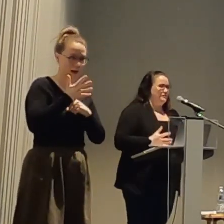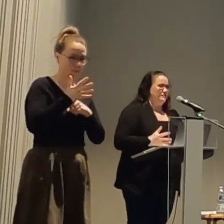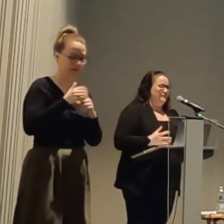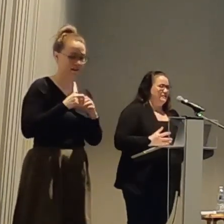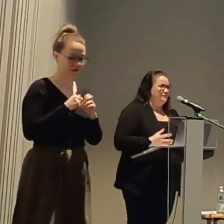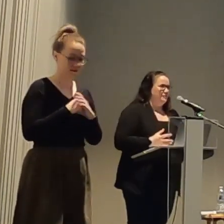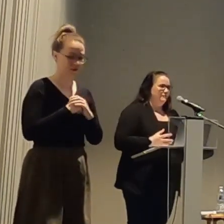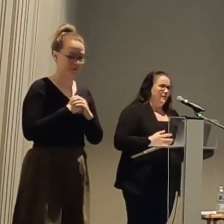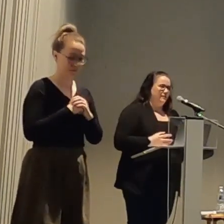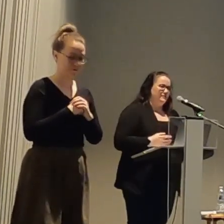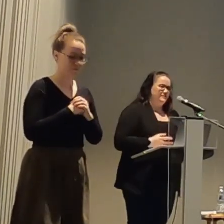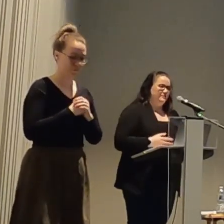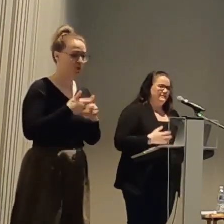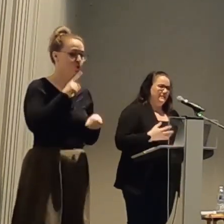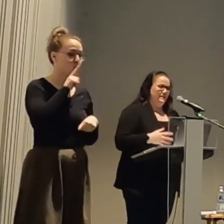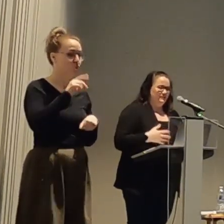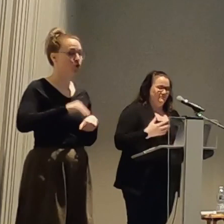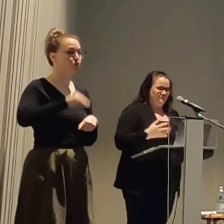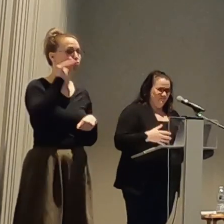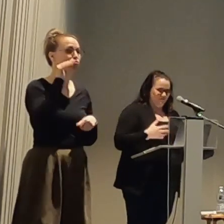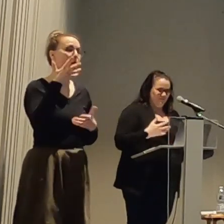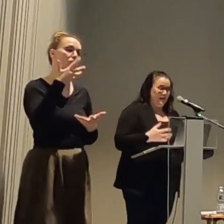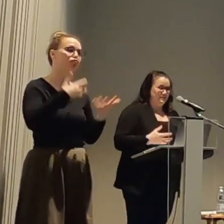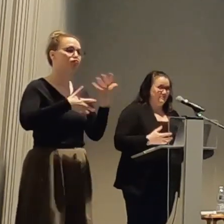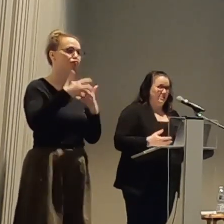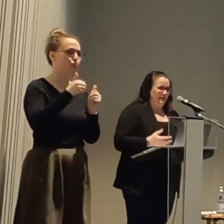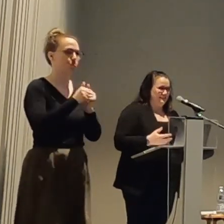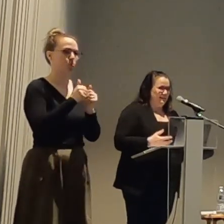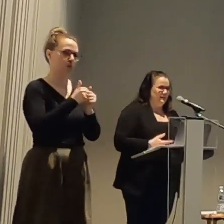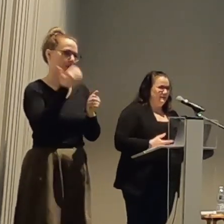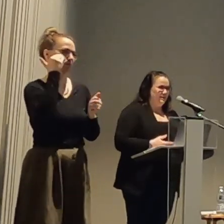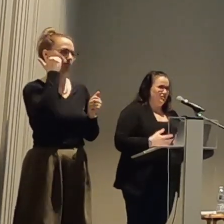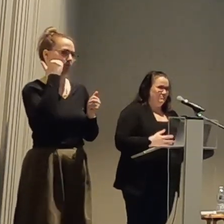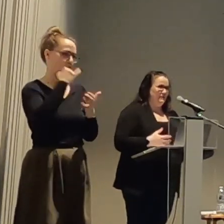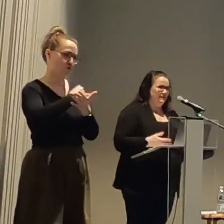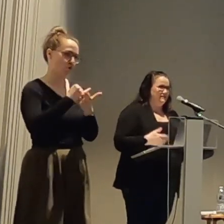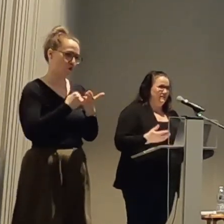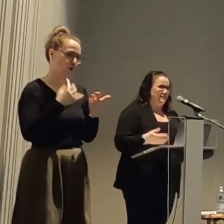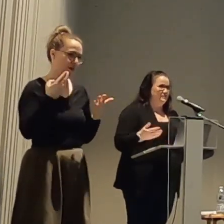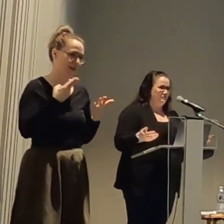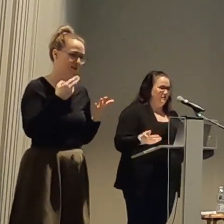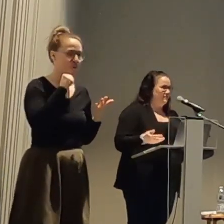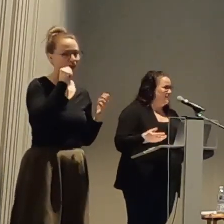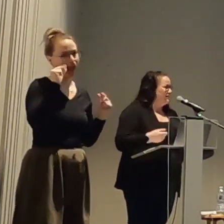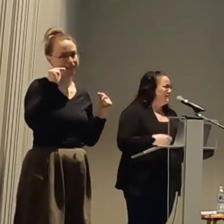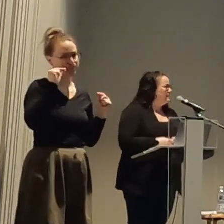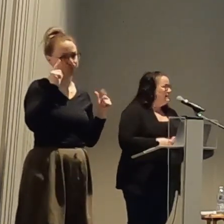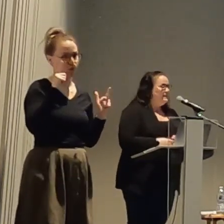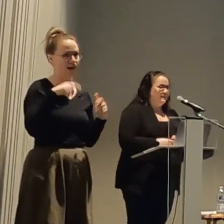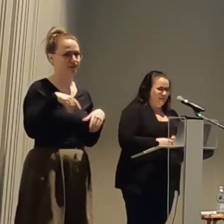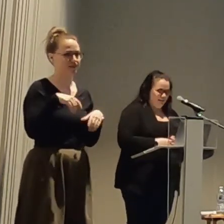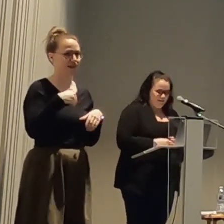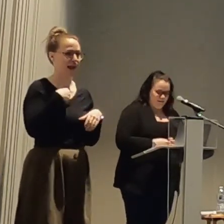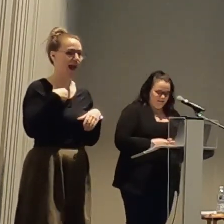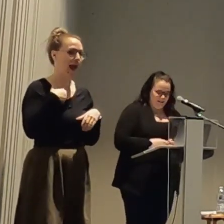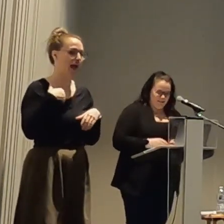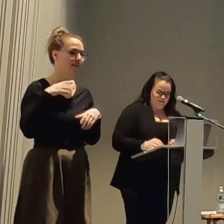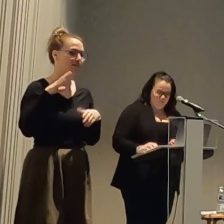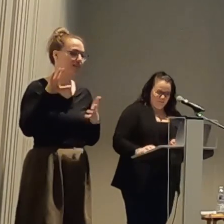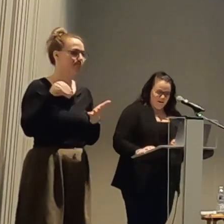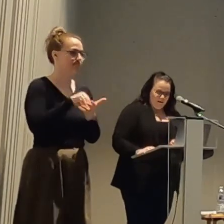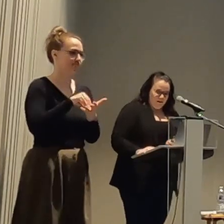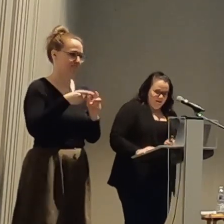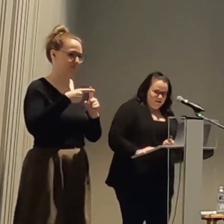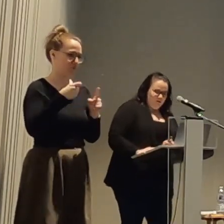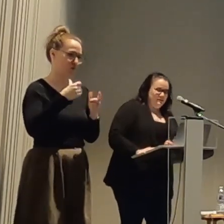of history, the history of art. So it's kind of not surprising that she plays on the history of art in this